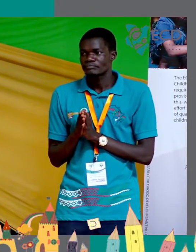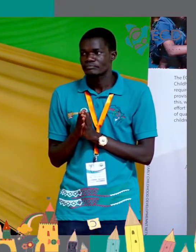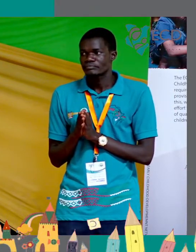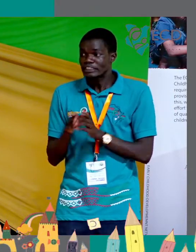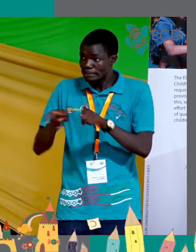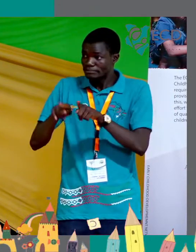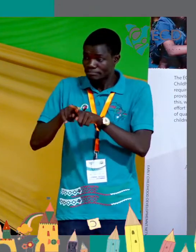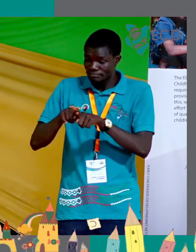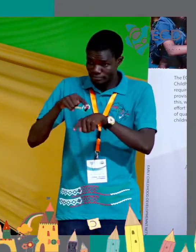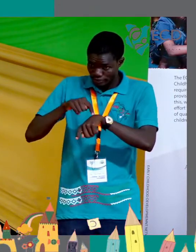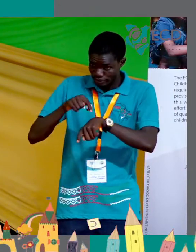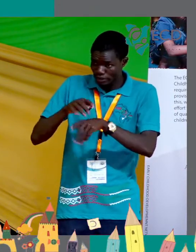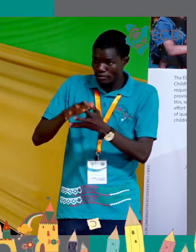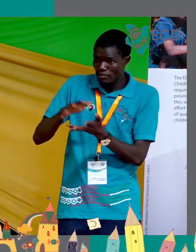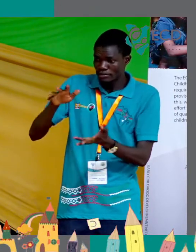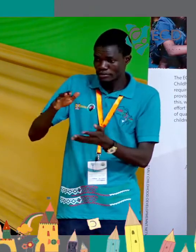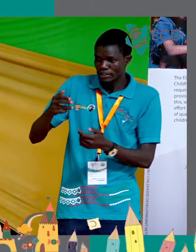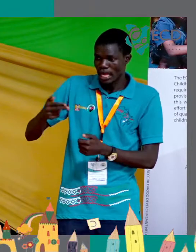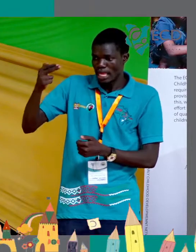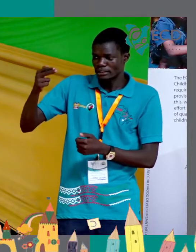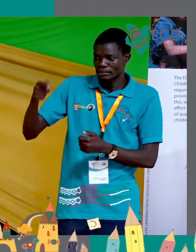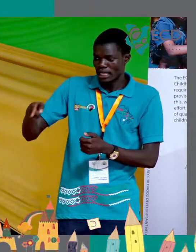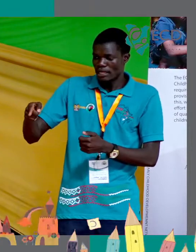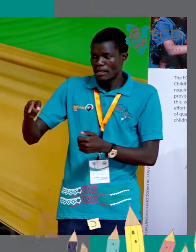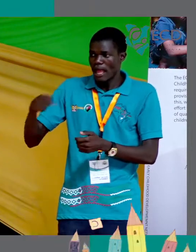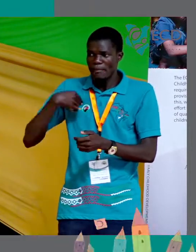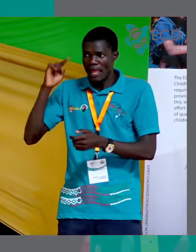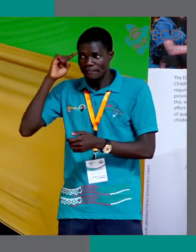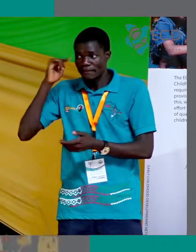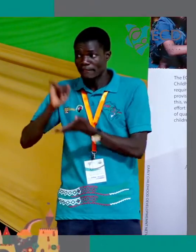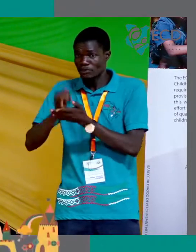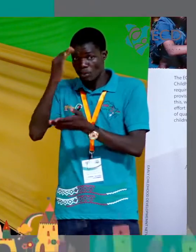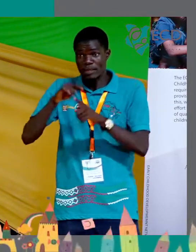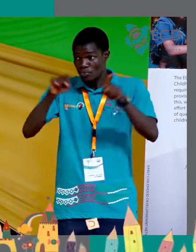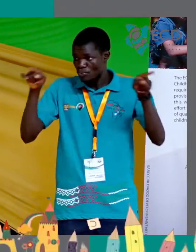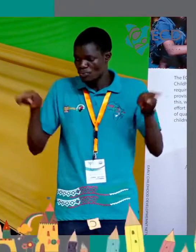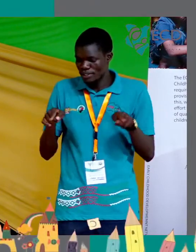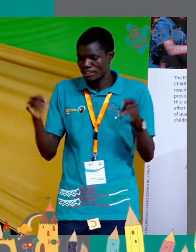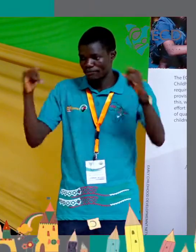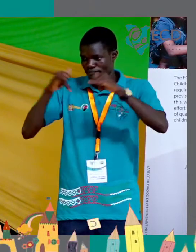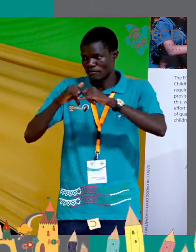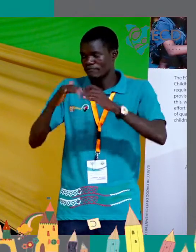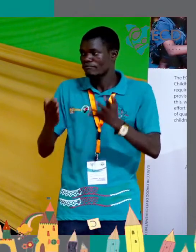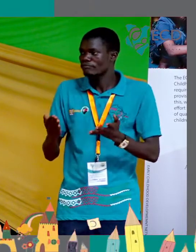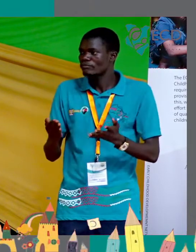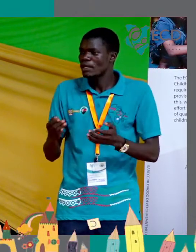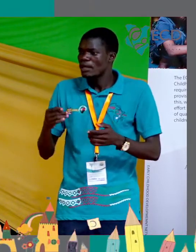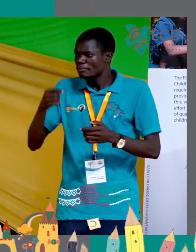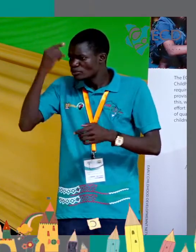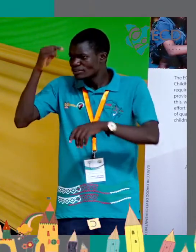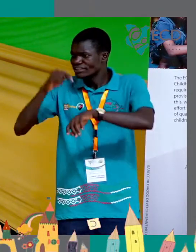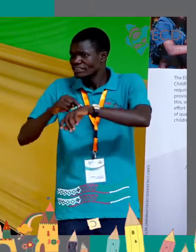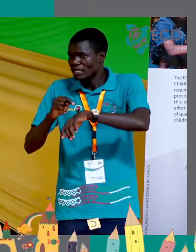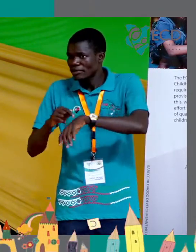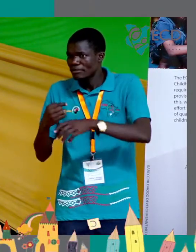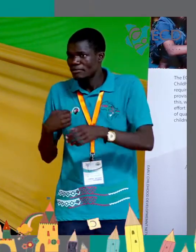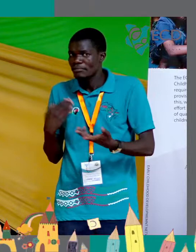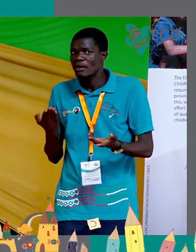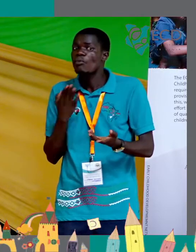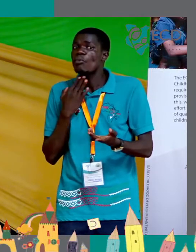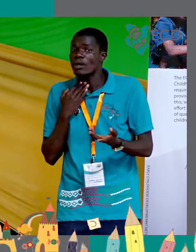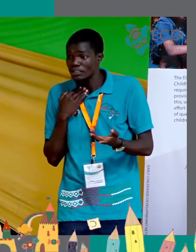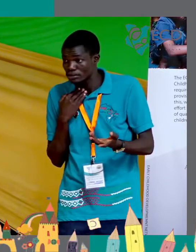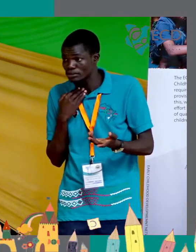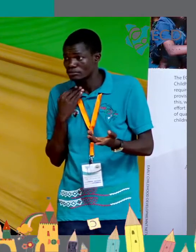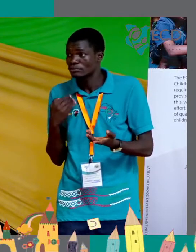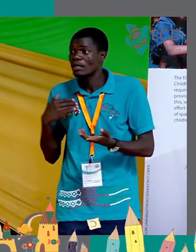most highest potential. And I think that's why we're here. Because of time, I will quickly want